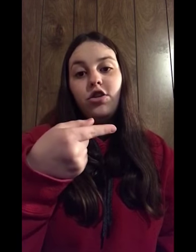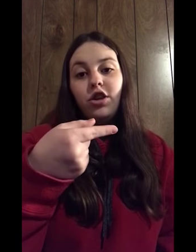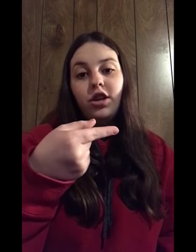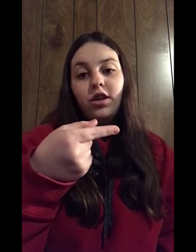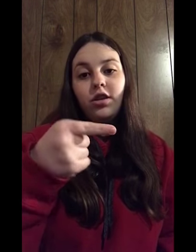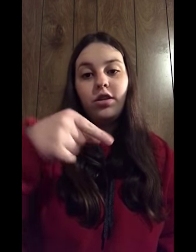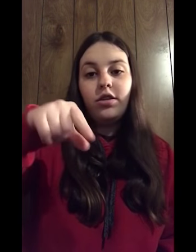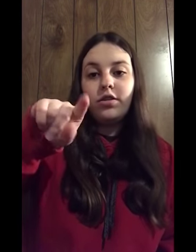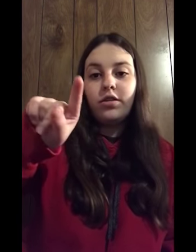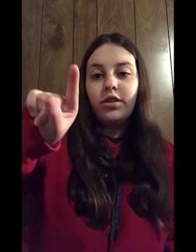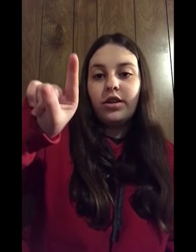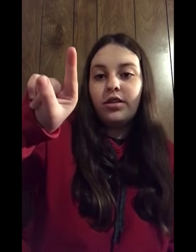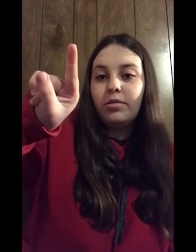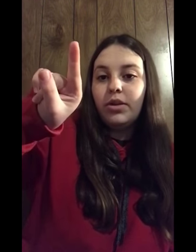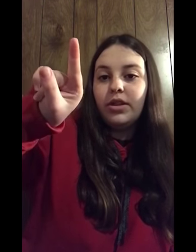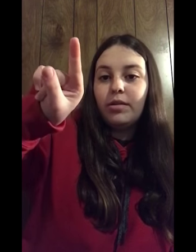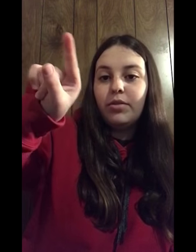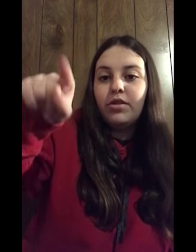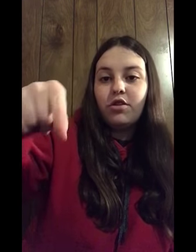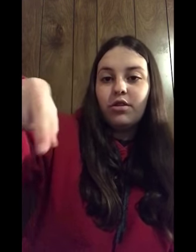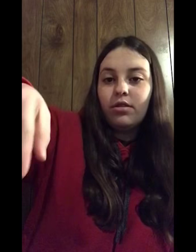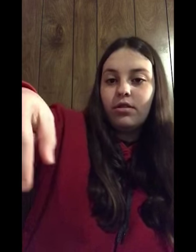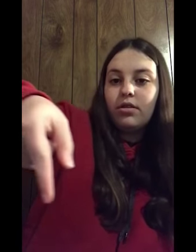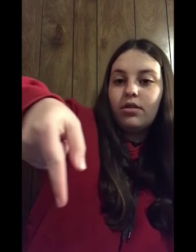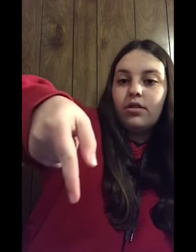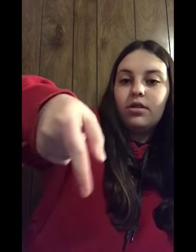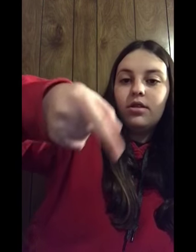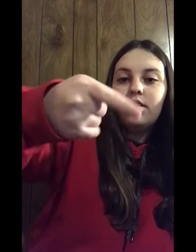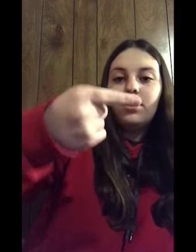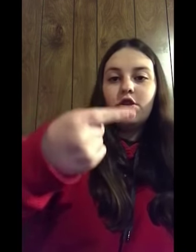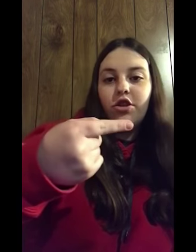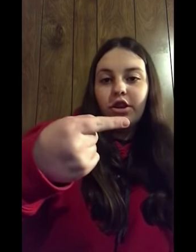G, your hand's gonna be in that position. G.